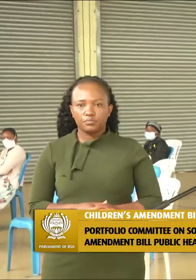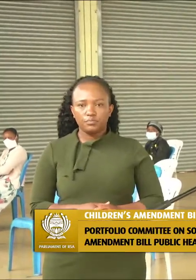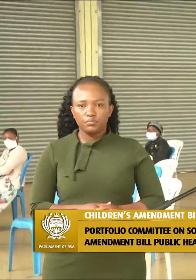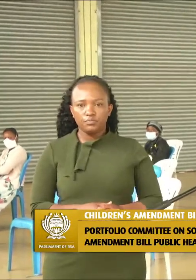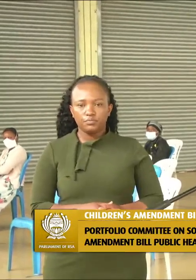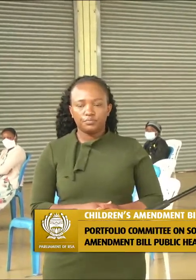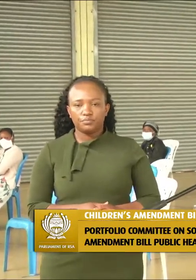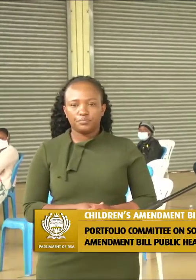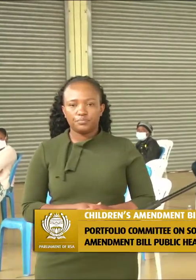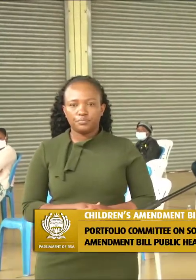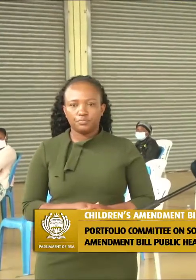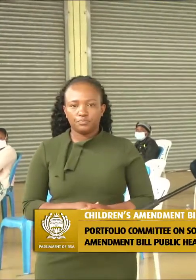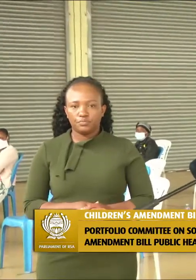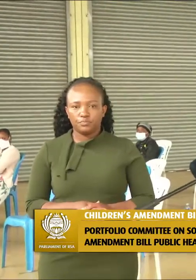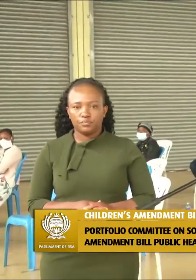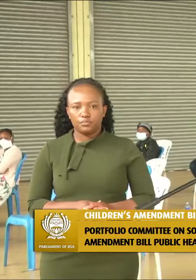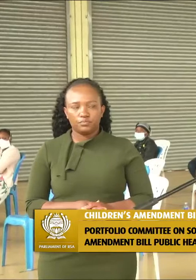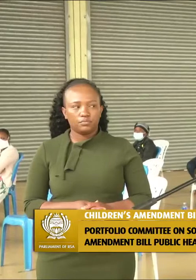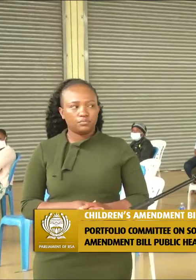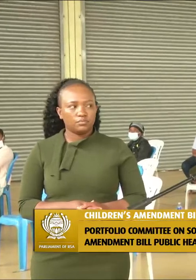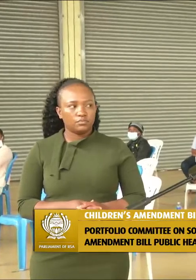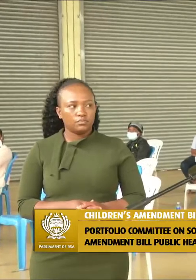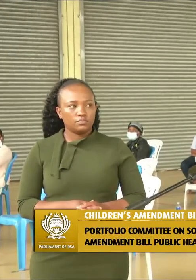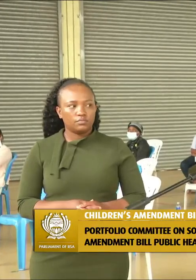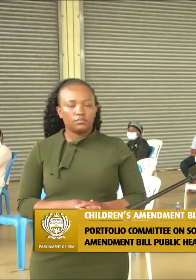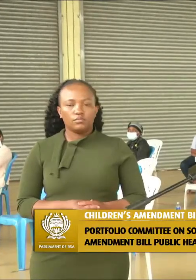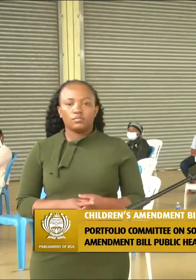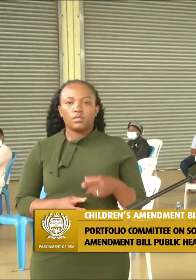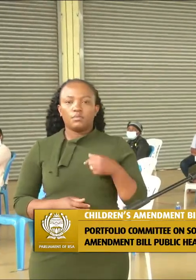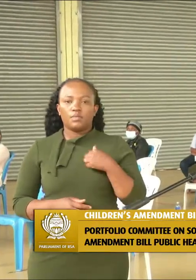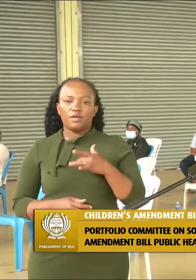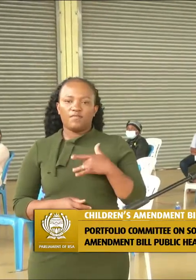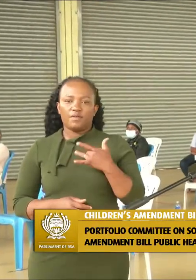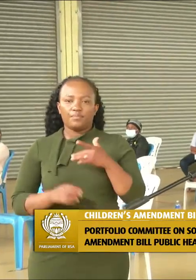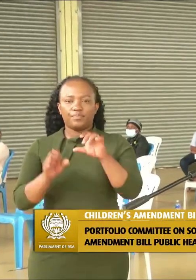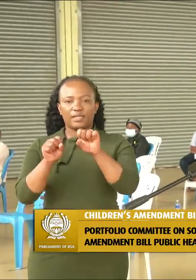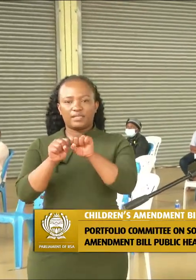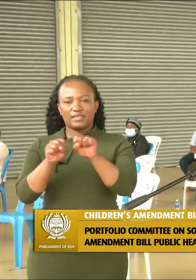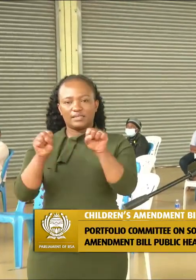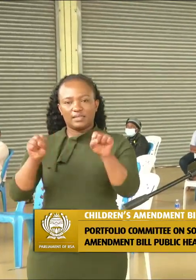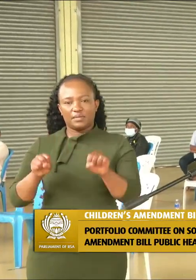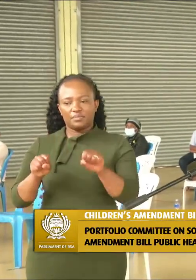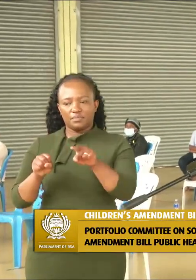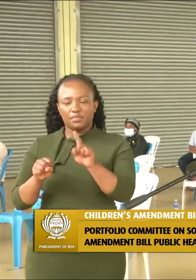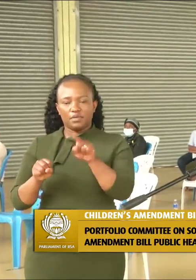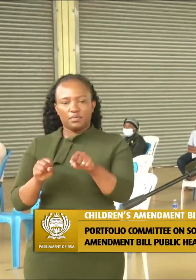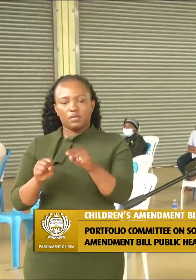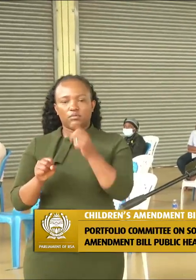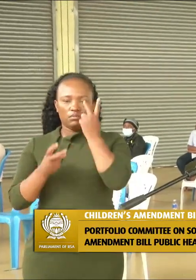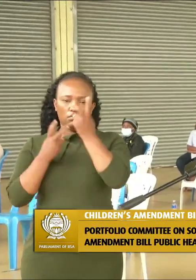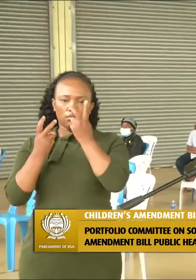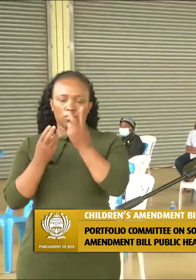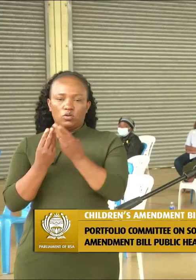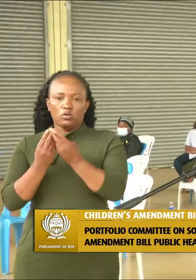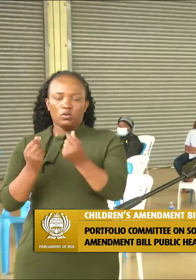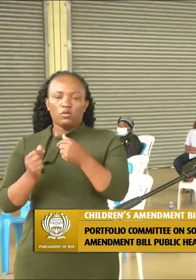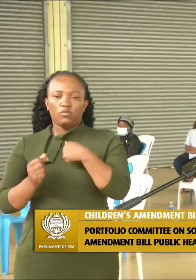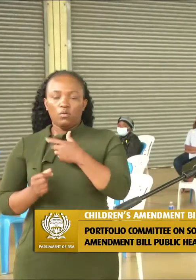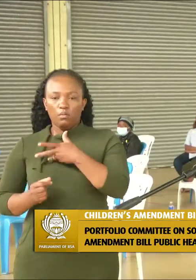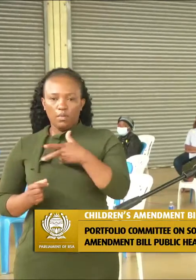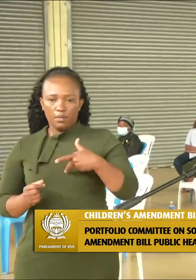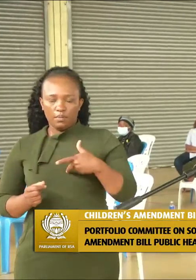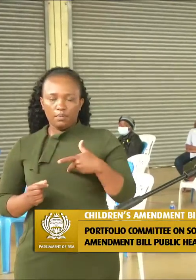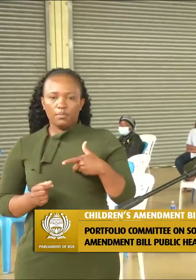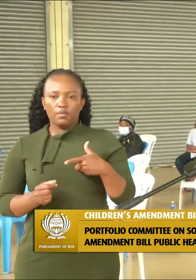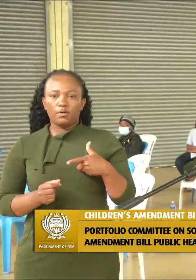kwalo. I plead with the system to find its way, to find solutions that will help both mums and dads,